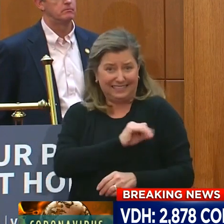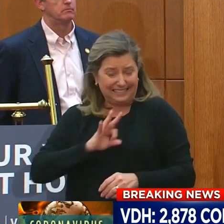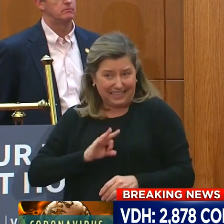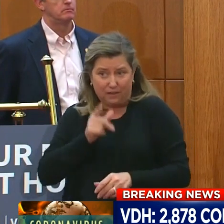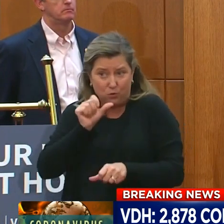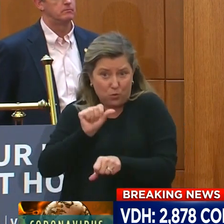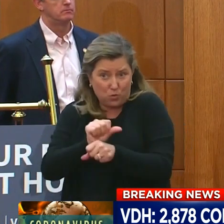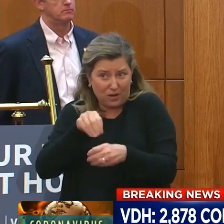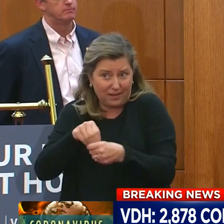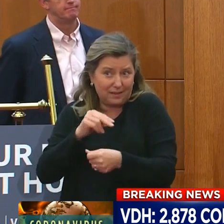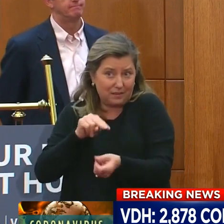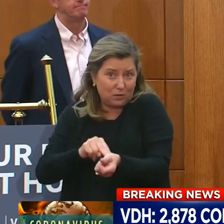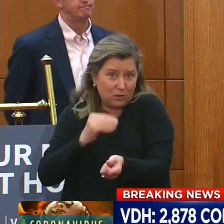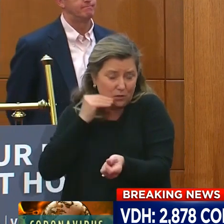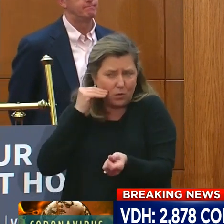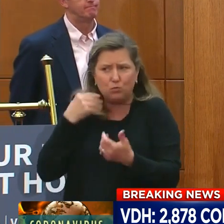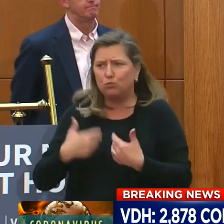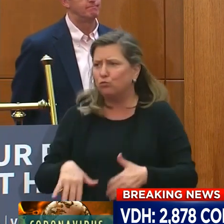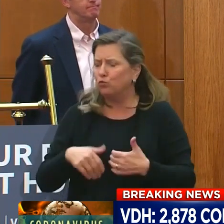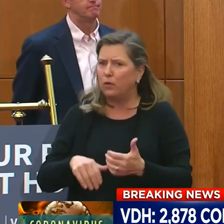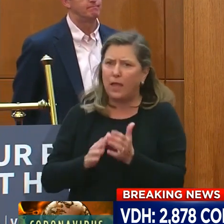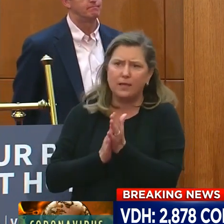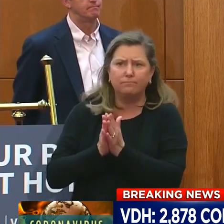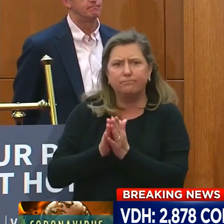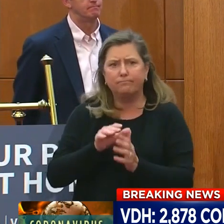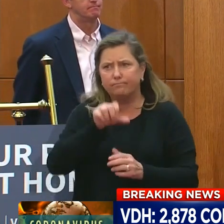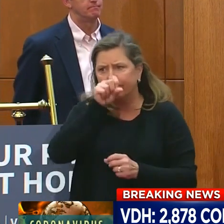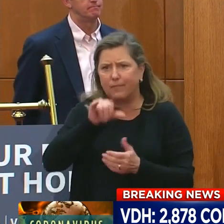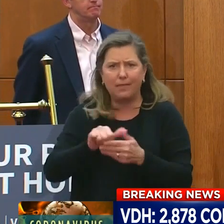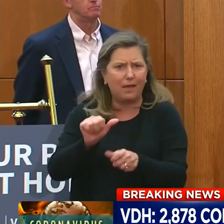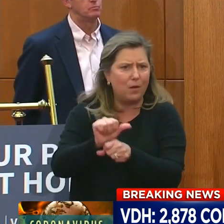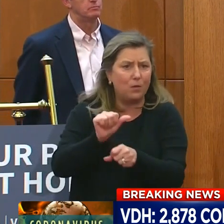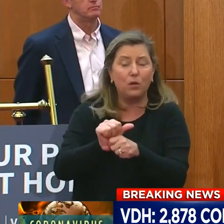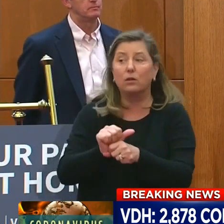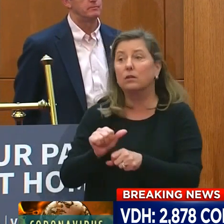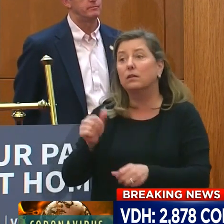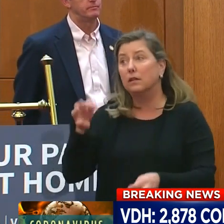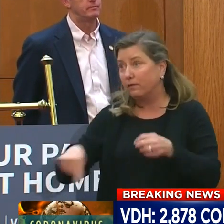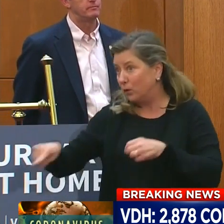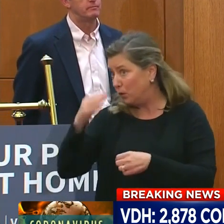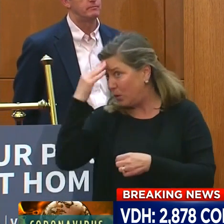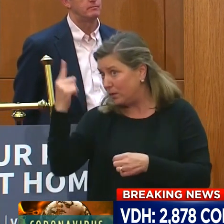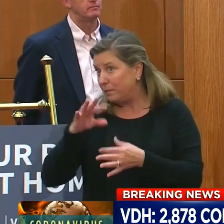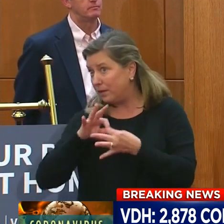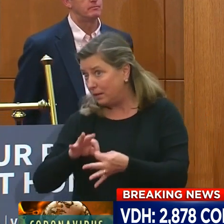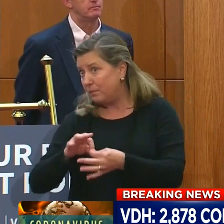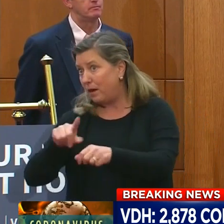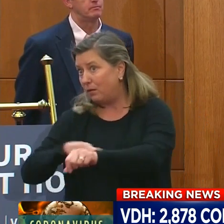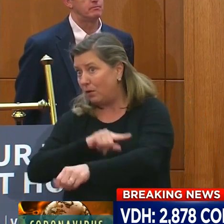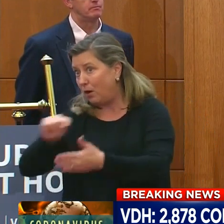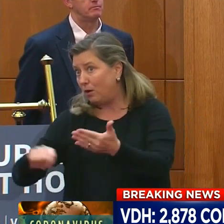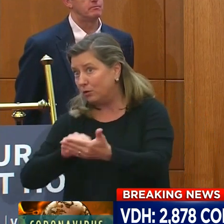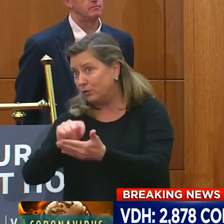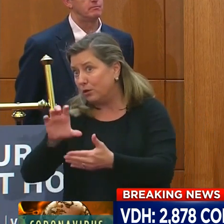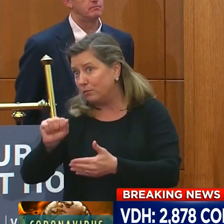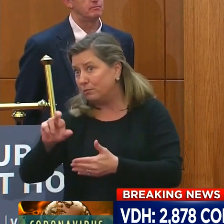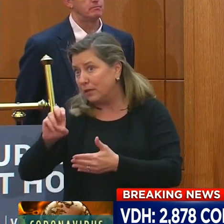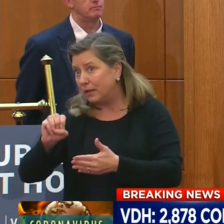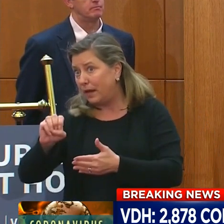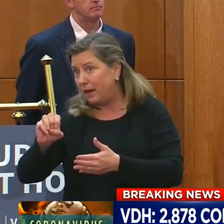lot. People who know anything about long-term care facilities will know that they are not paid very